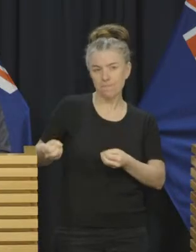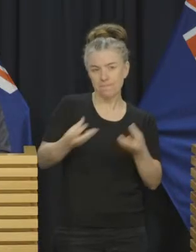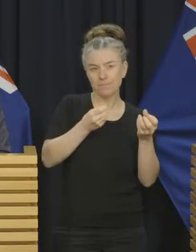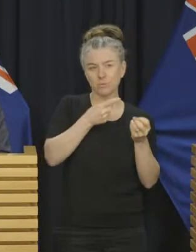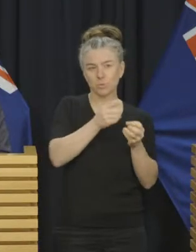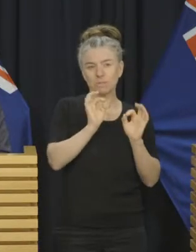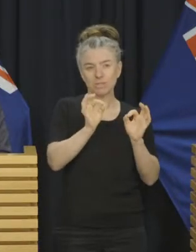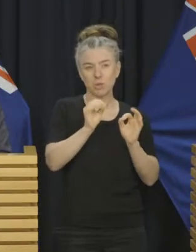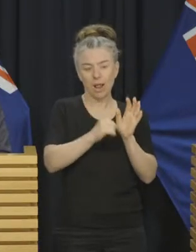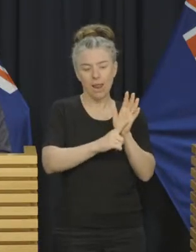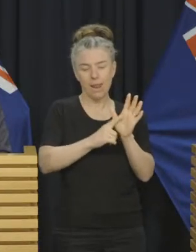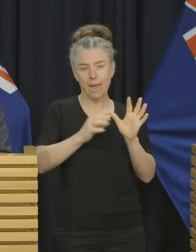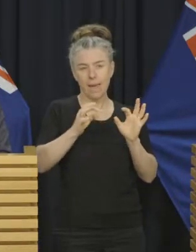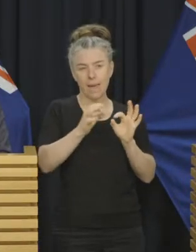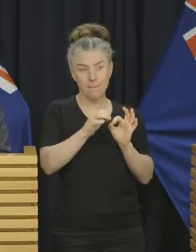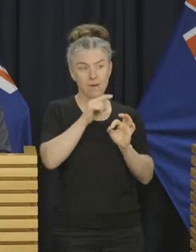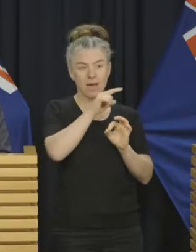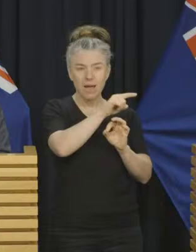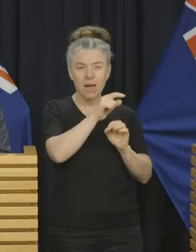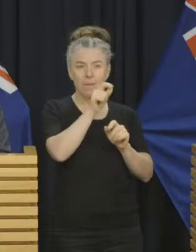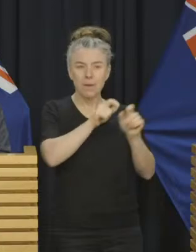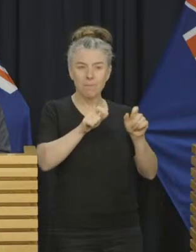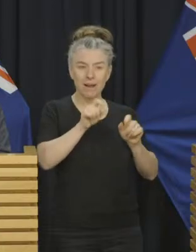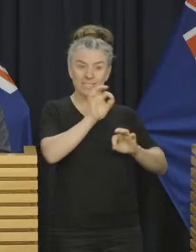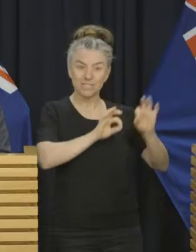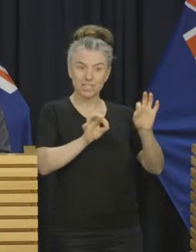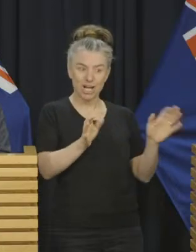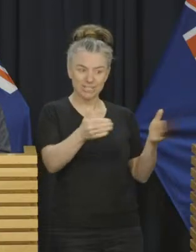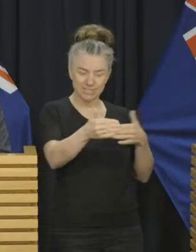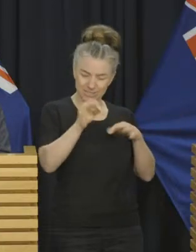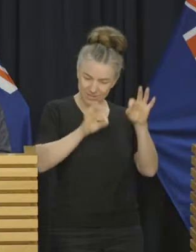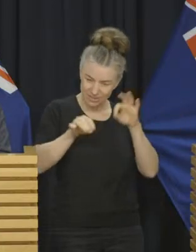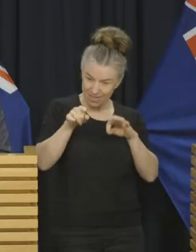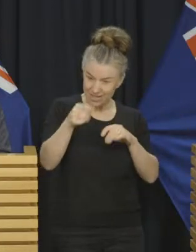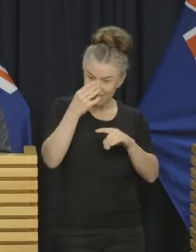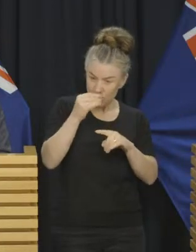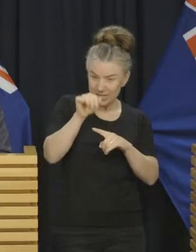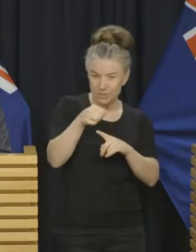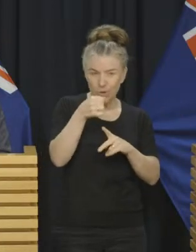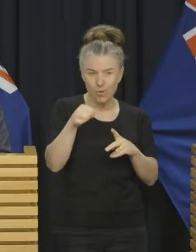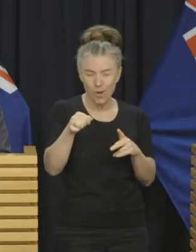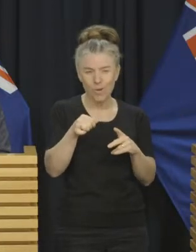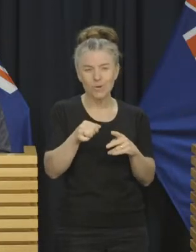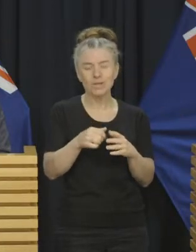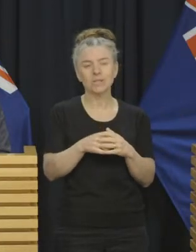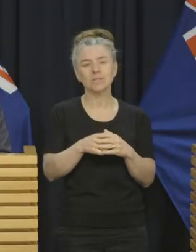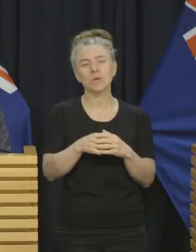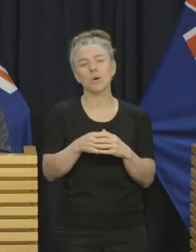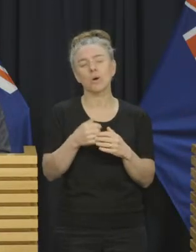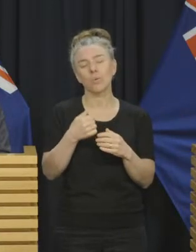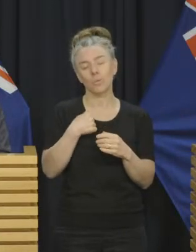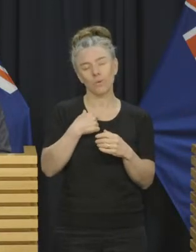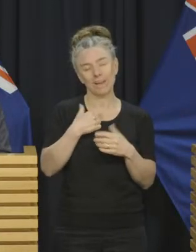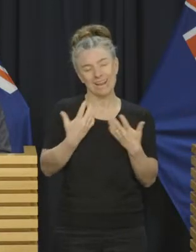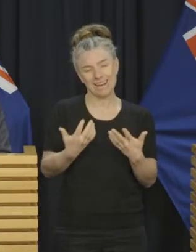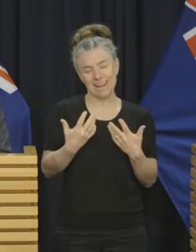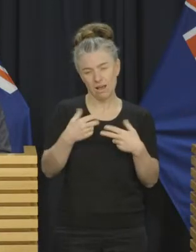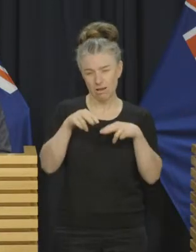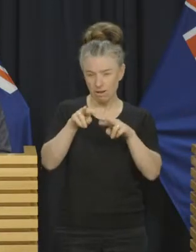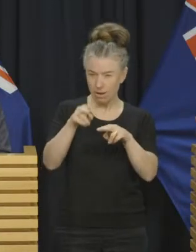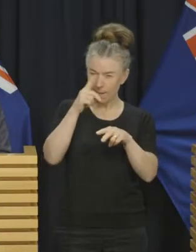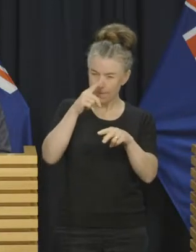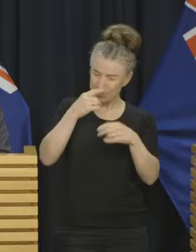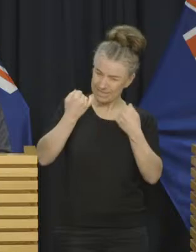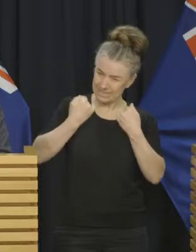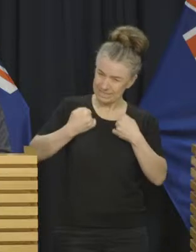person has is influenza. So what we're doing now is, of course, looking to see are the symptoms that these people are demonstrating, and